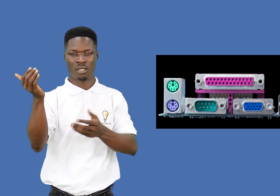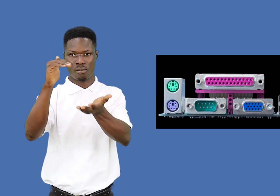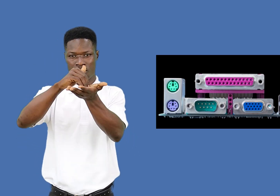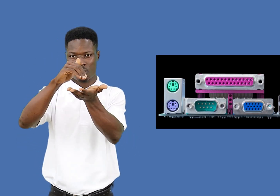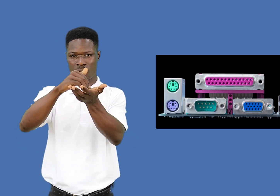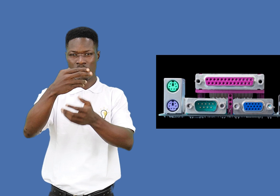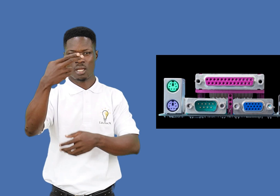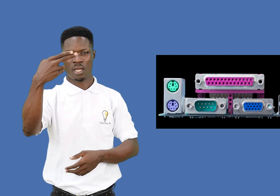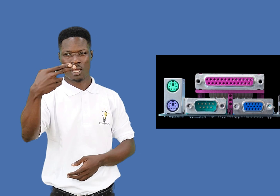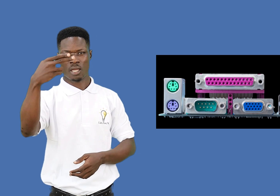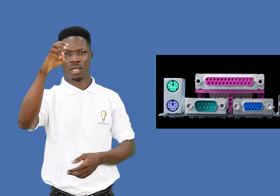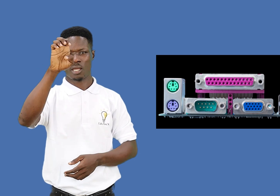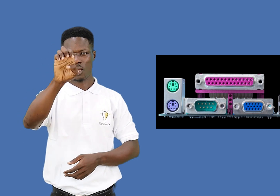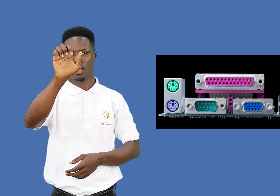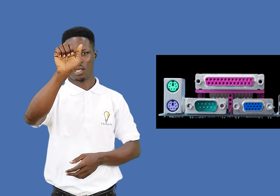headset jack.